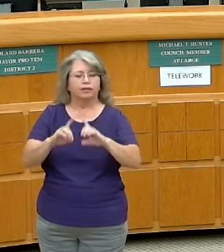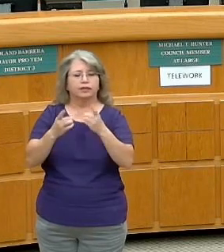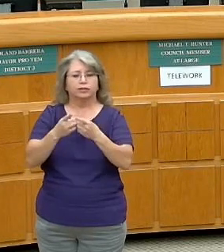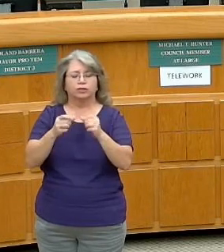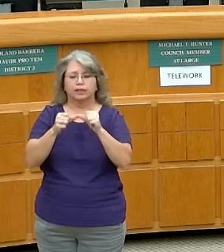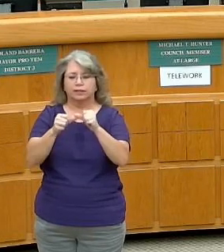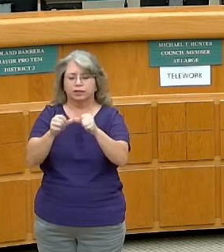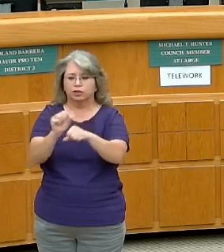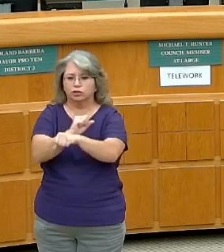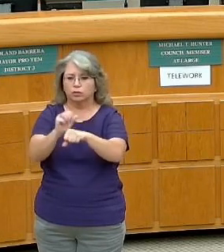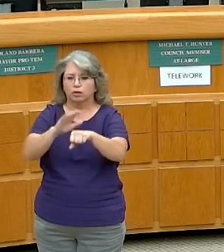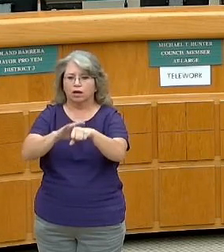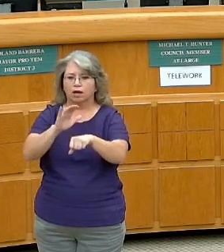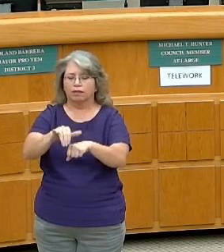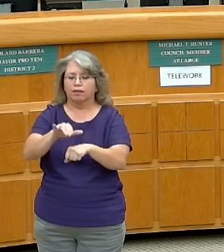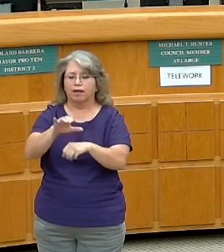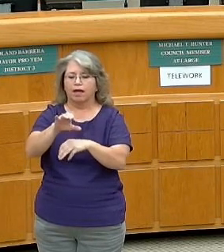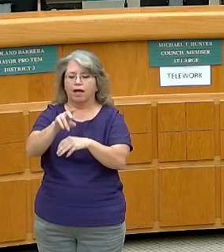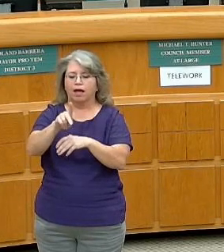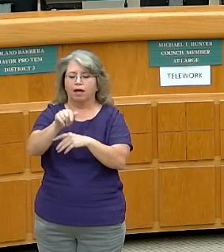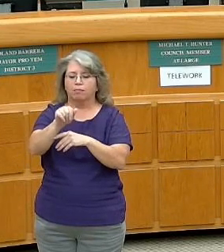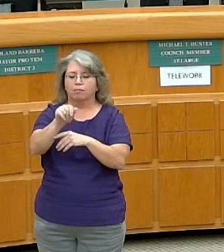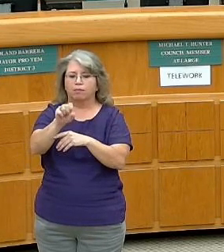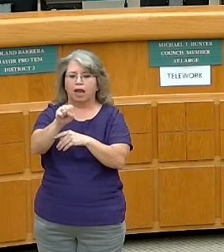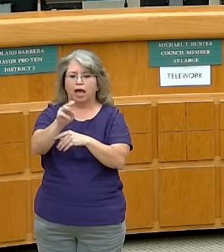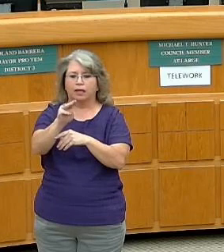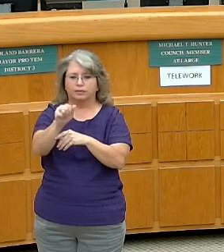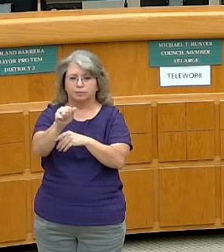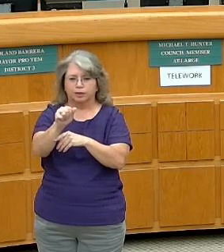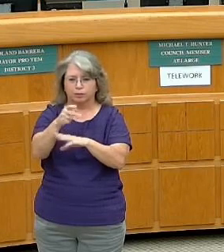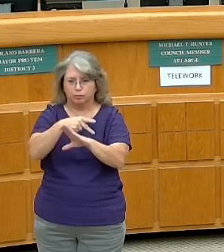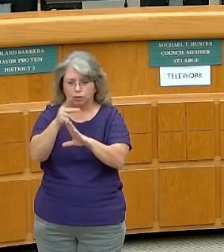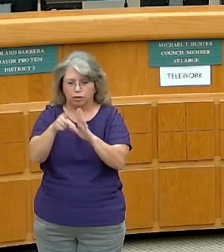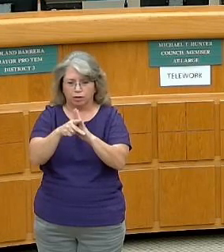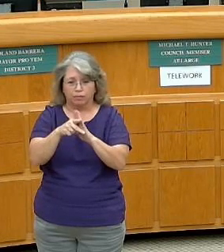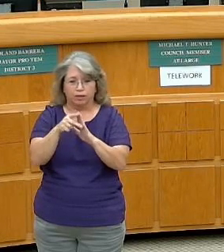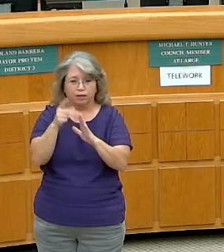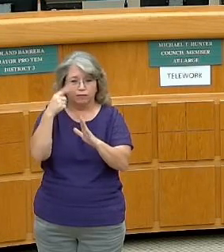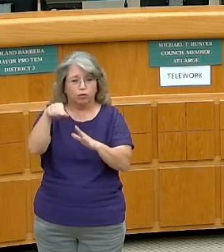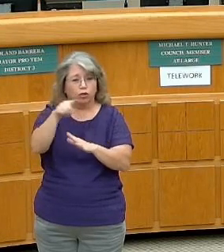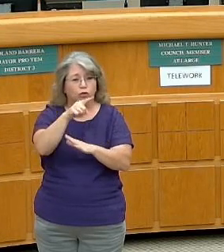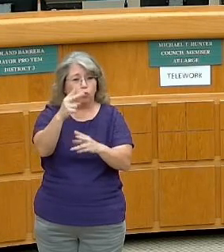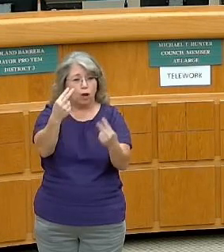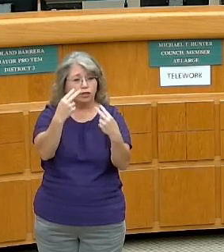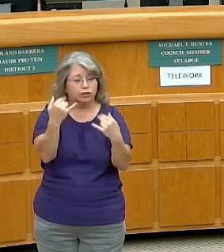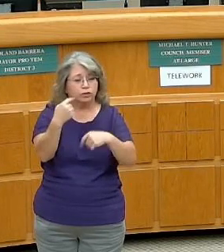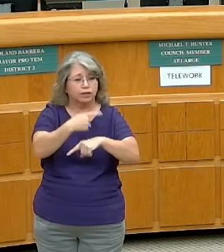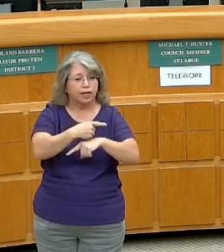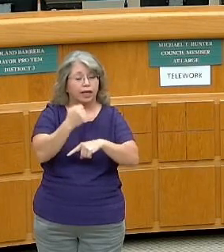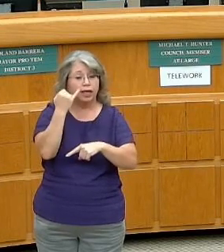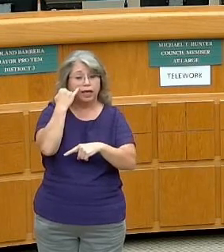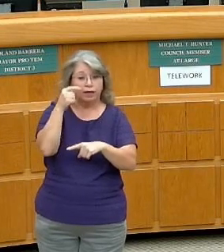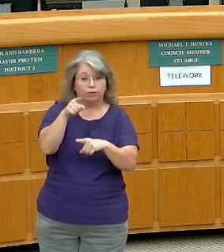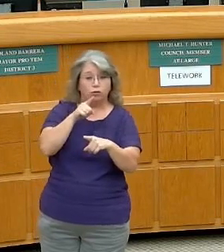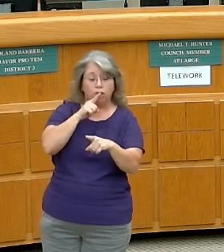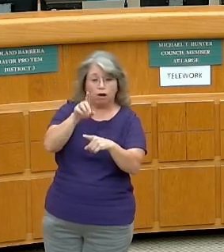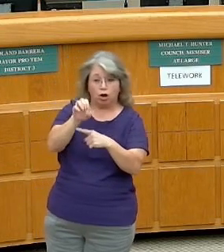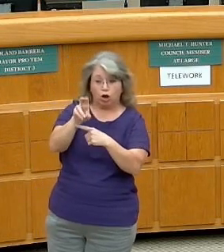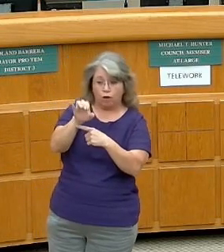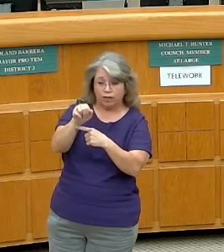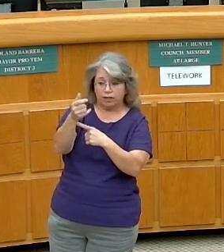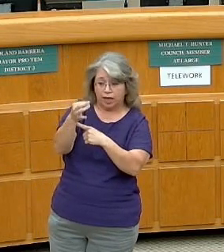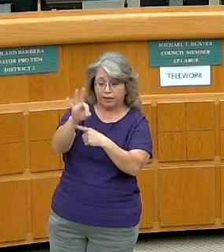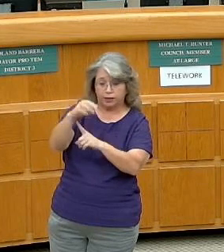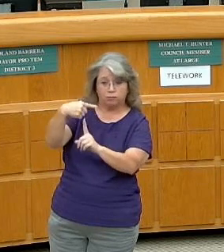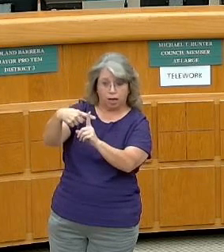convalescent plasma program. For those tuning in today, if you are COVID-19 positive, when you are fully recovered, you can